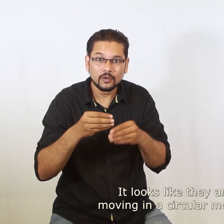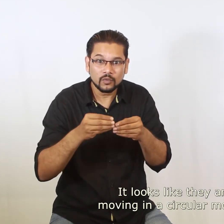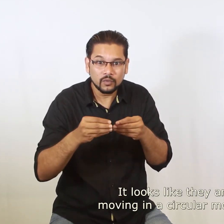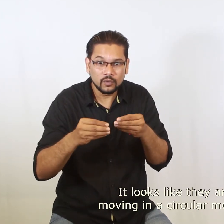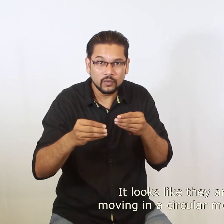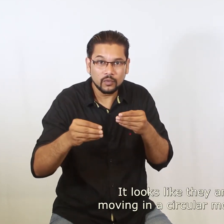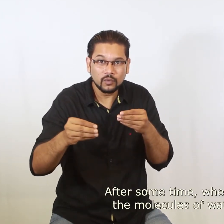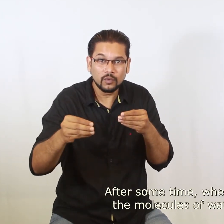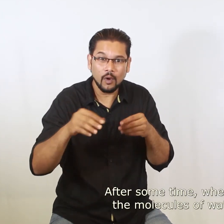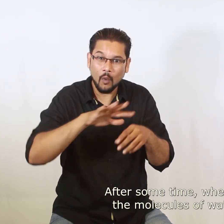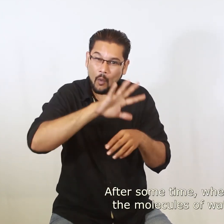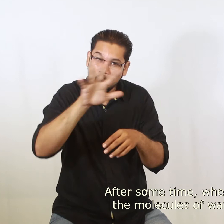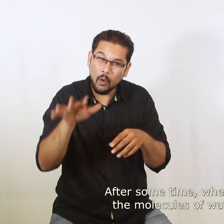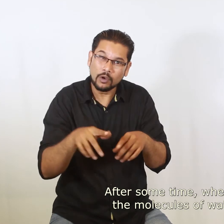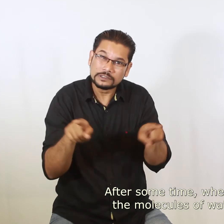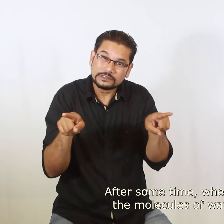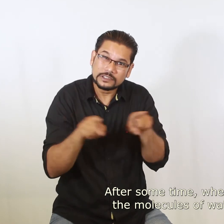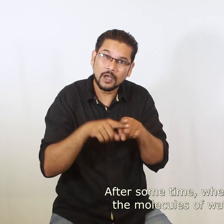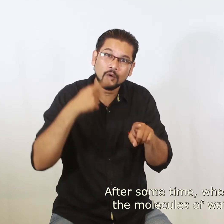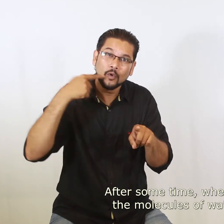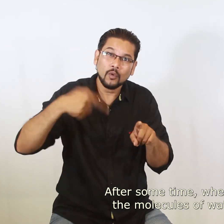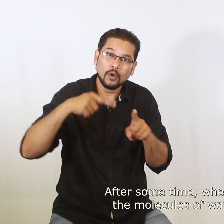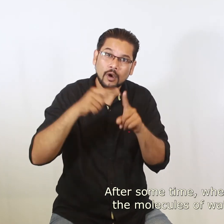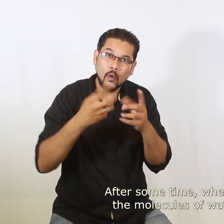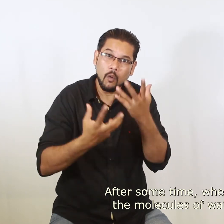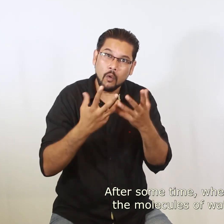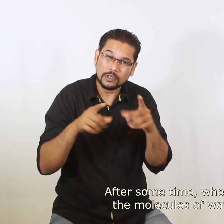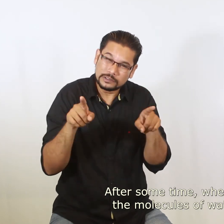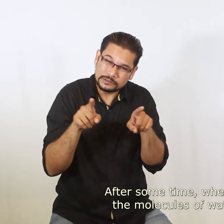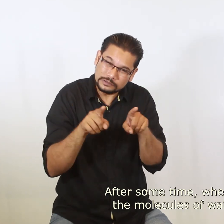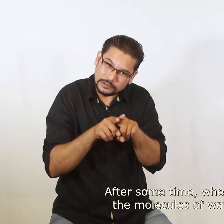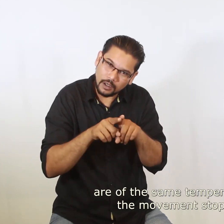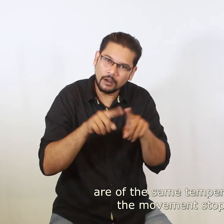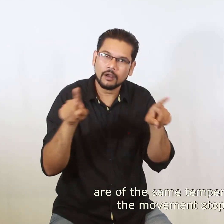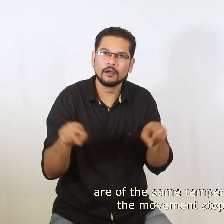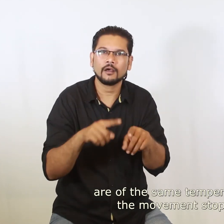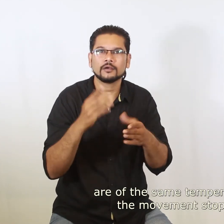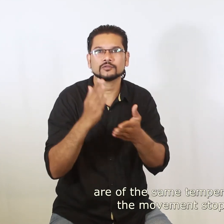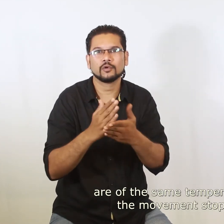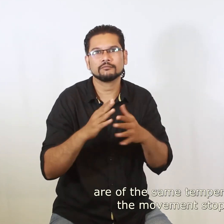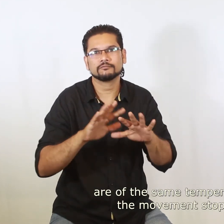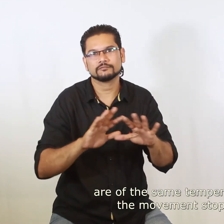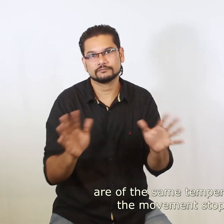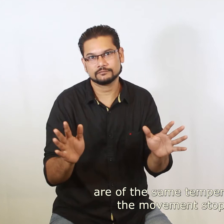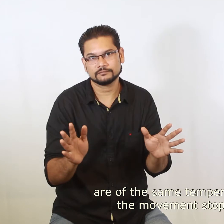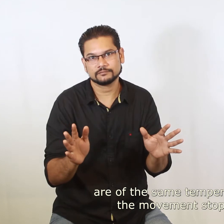motion. After some time, when all the molecules of water are at the same temperature, the movement